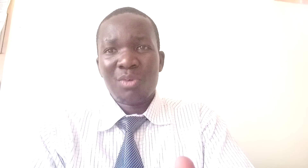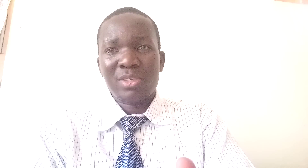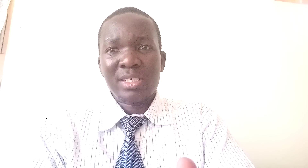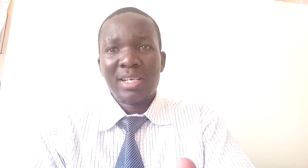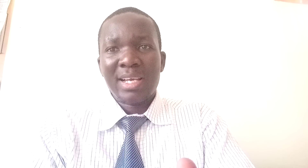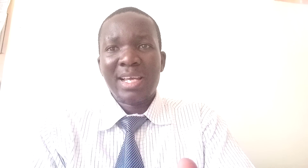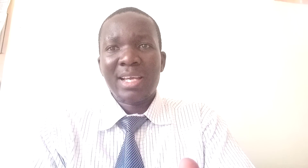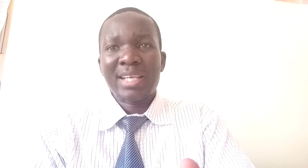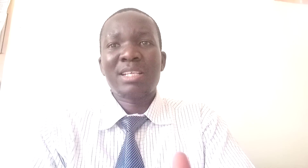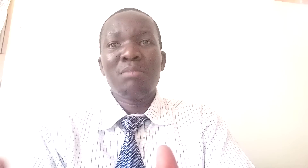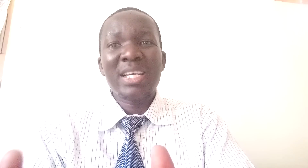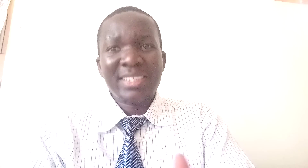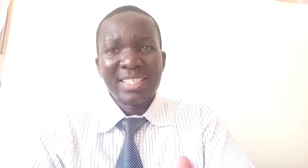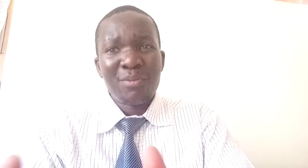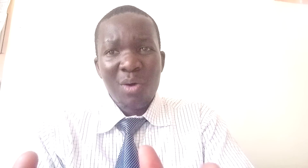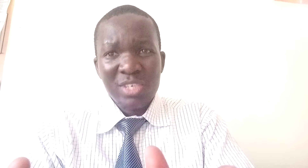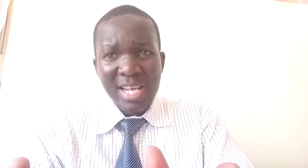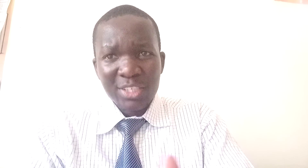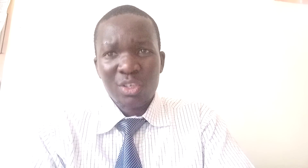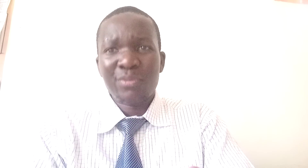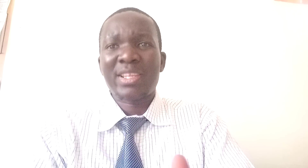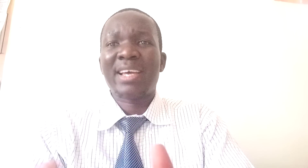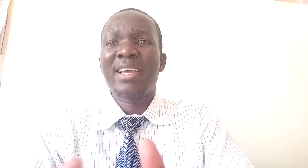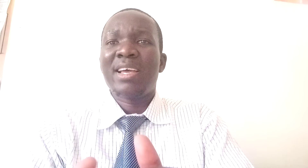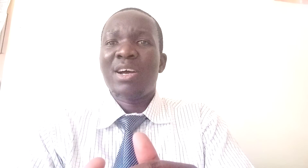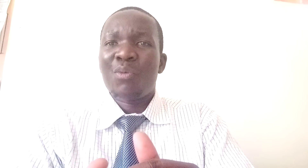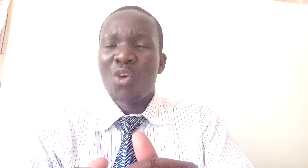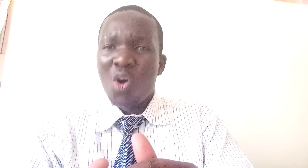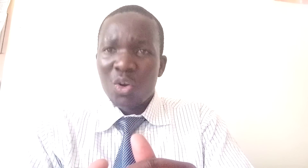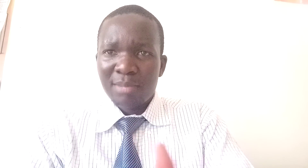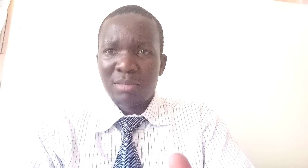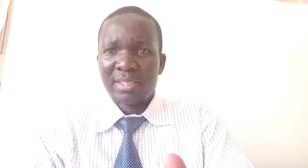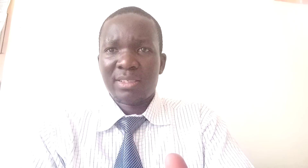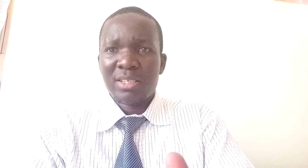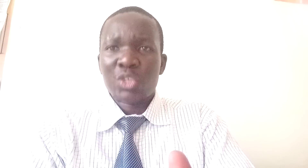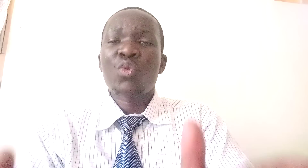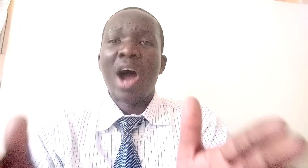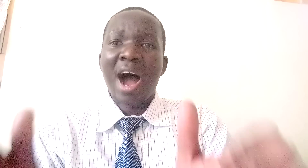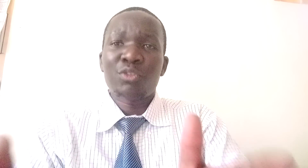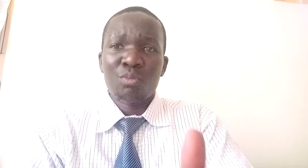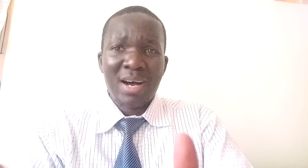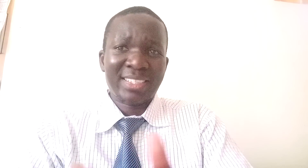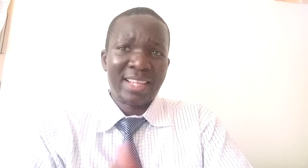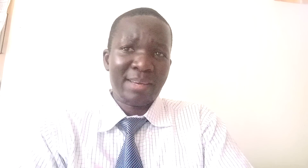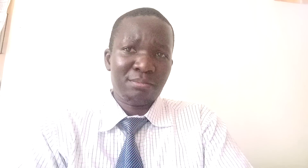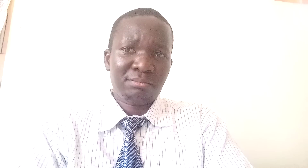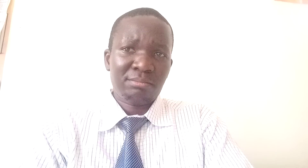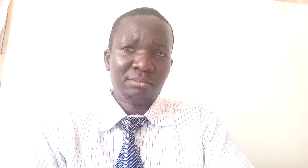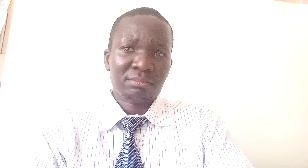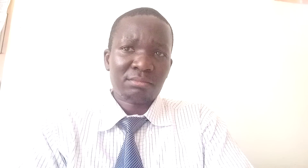paramount. It's the basis, the foundation for all numbers. So you have to master them.